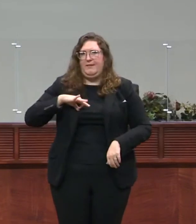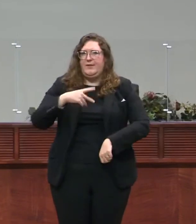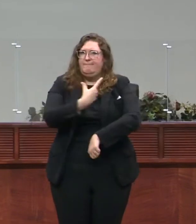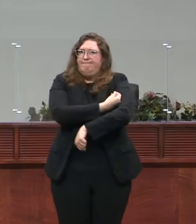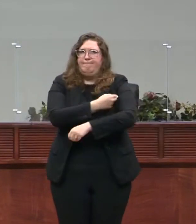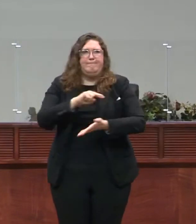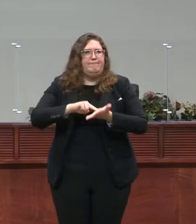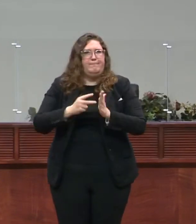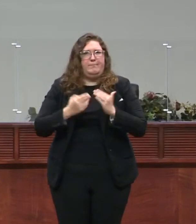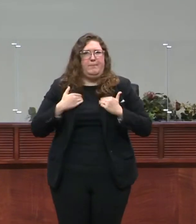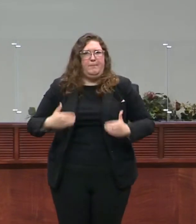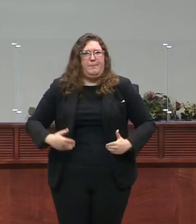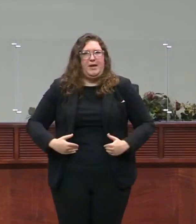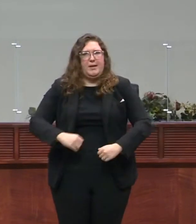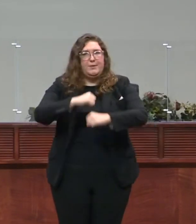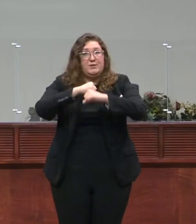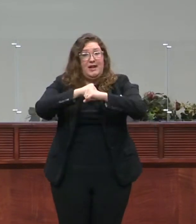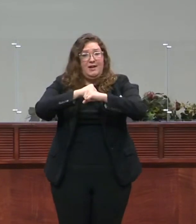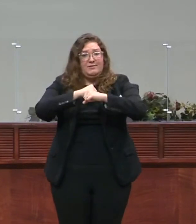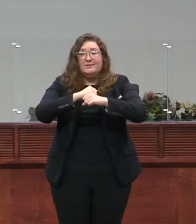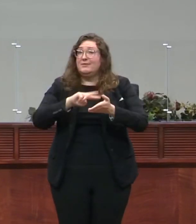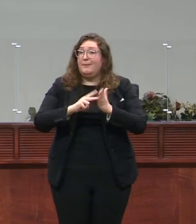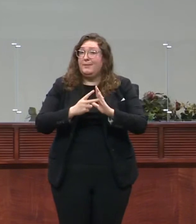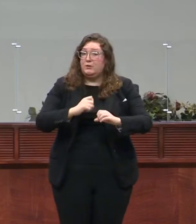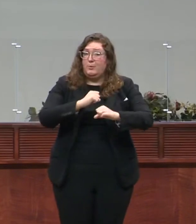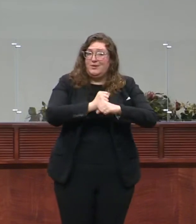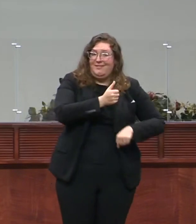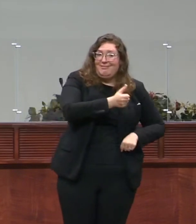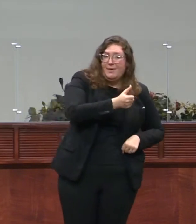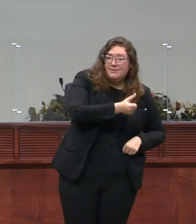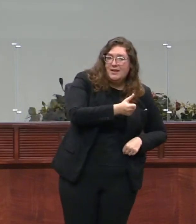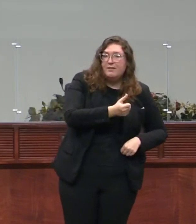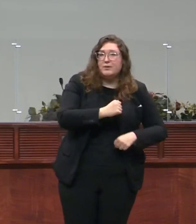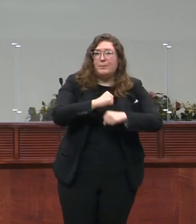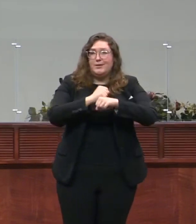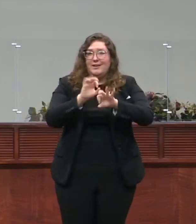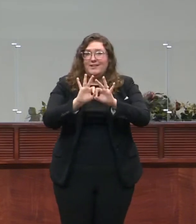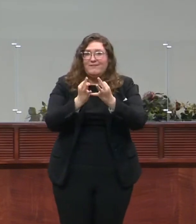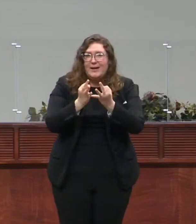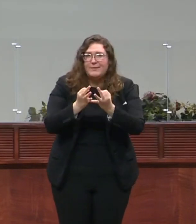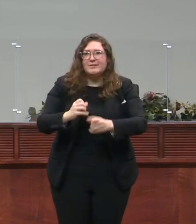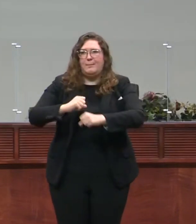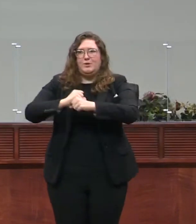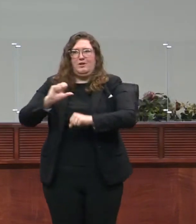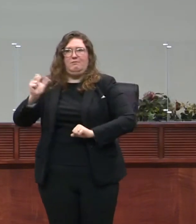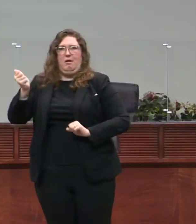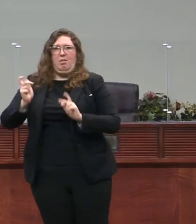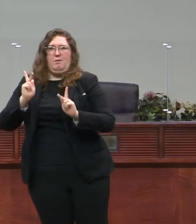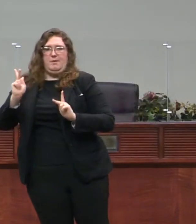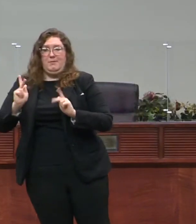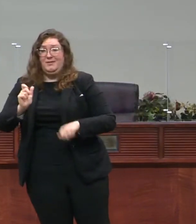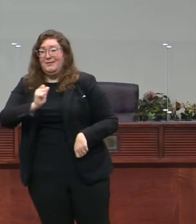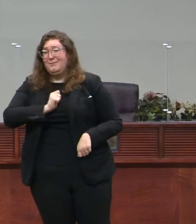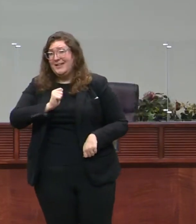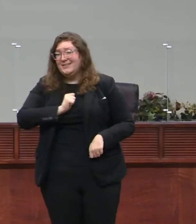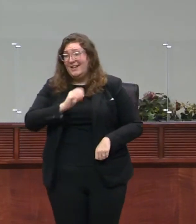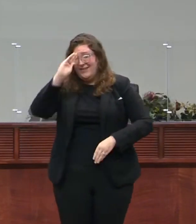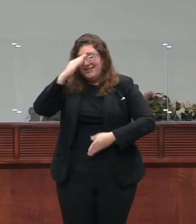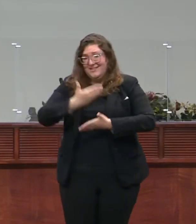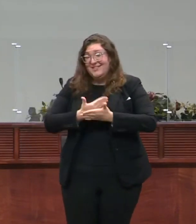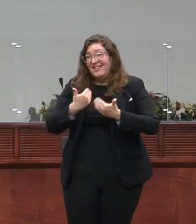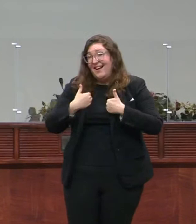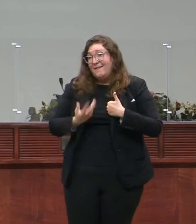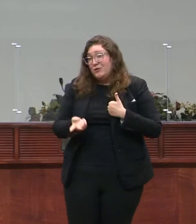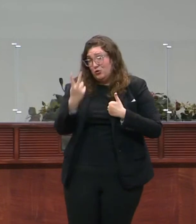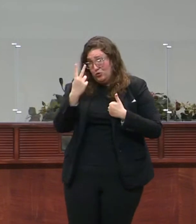protecting themselves, protecting others, and perhaps protecting their families as well. I have 2 sons who are firefighters. And